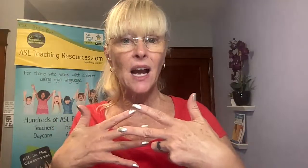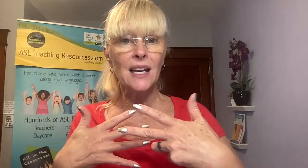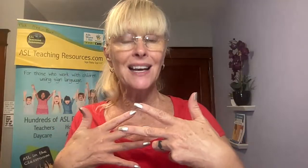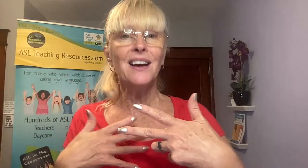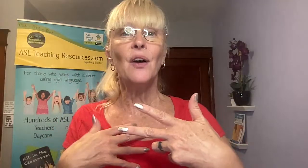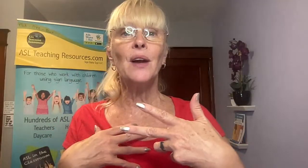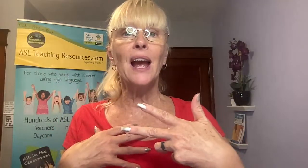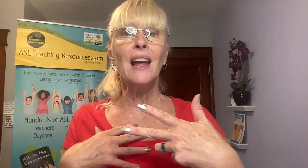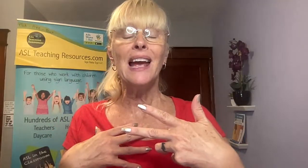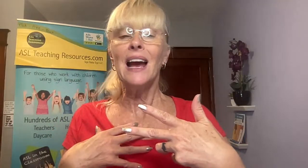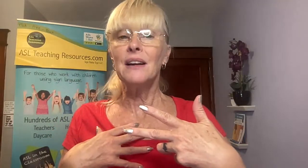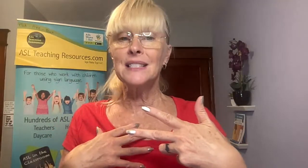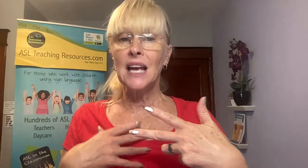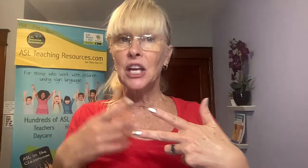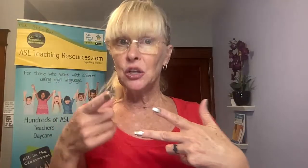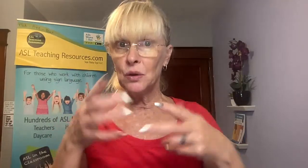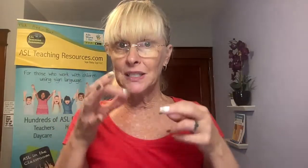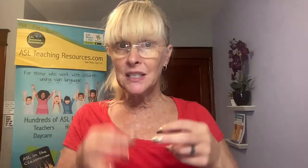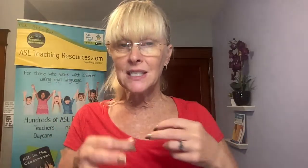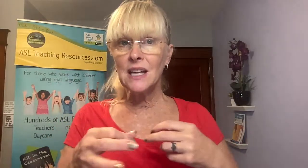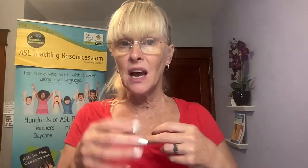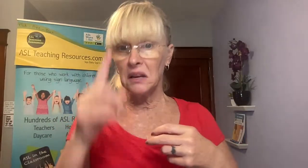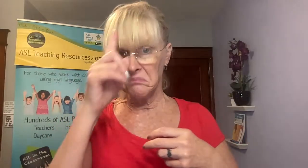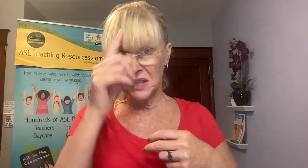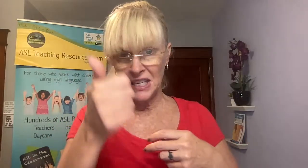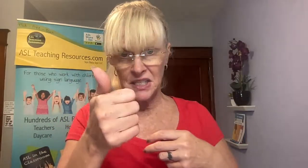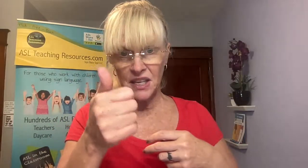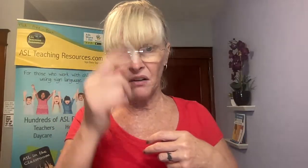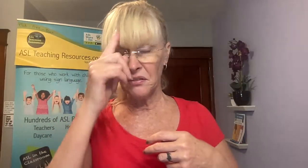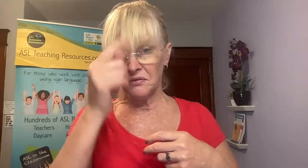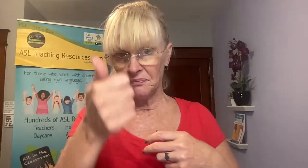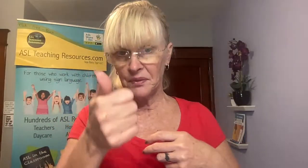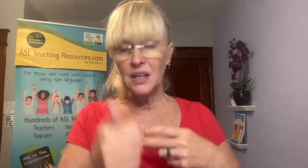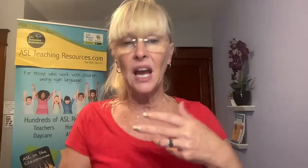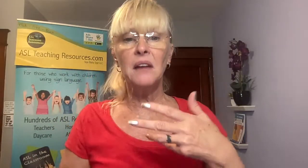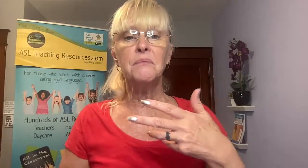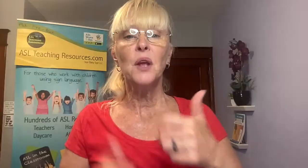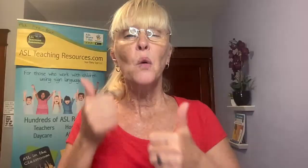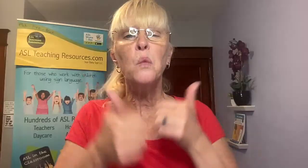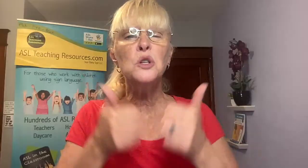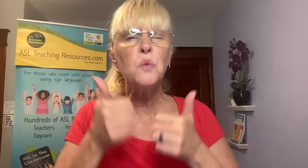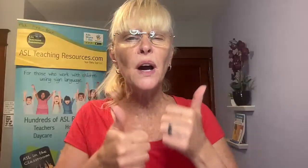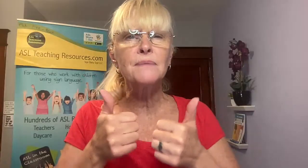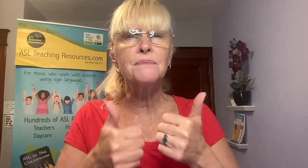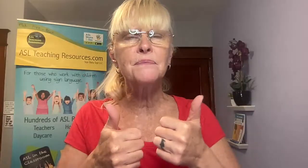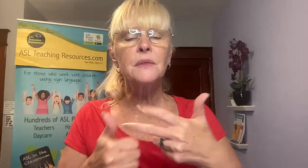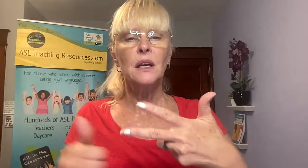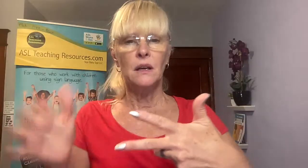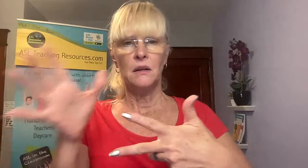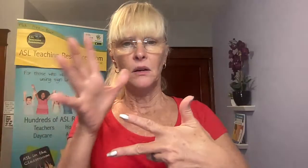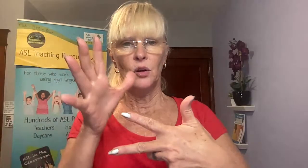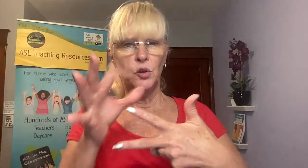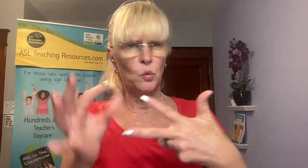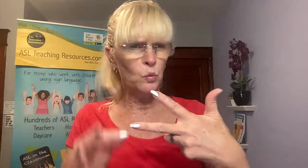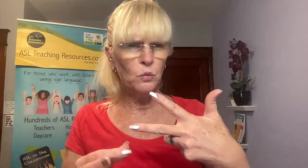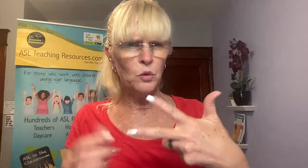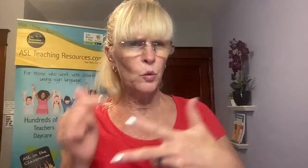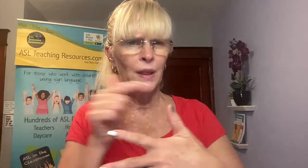side. Okay. I say, you get to decide, think self. Okay. Which one? You want this